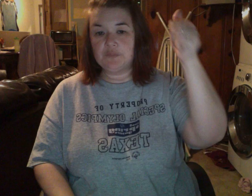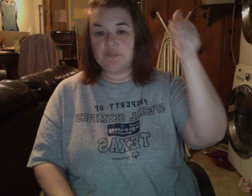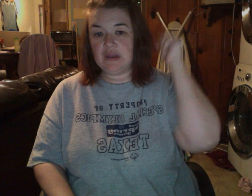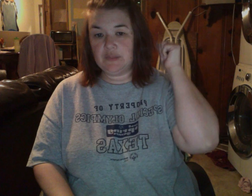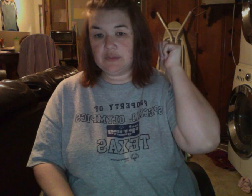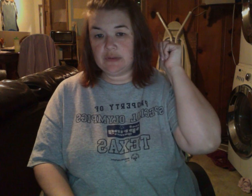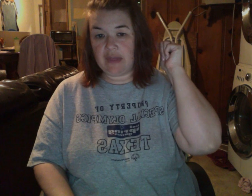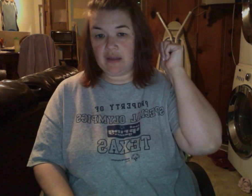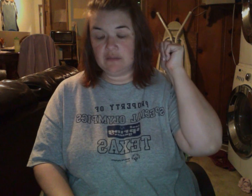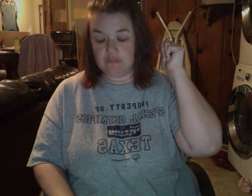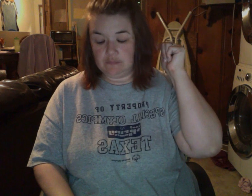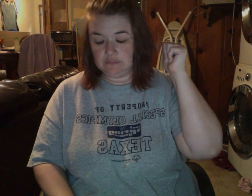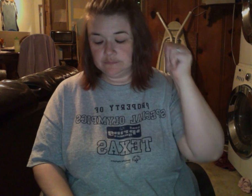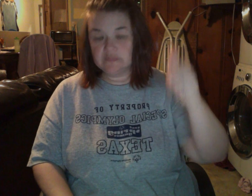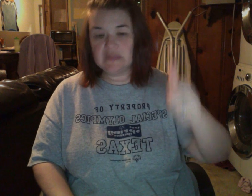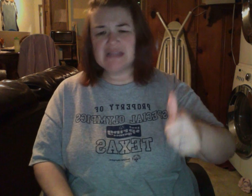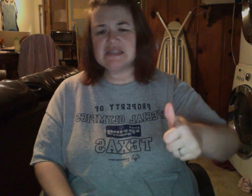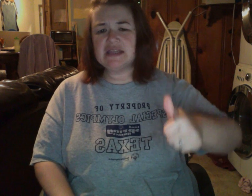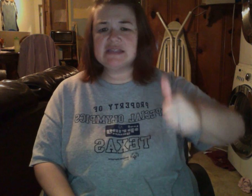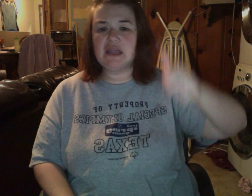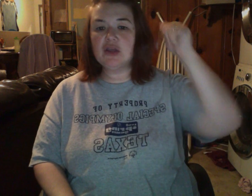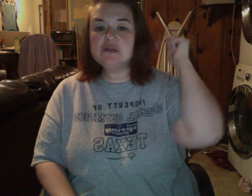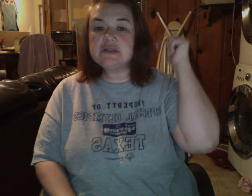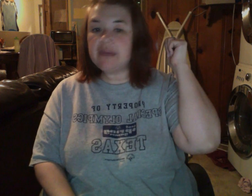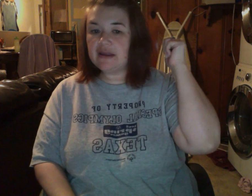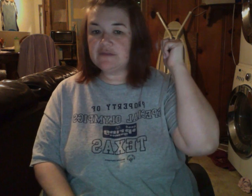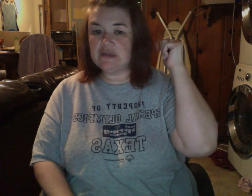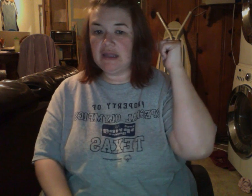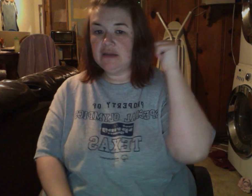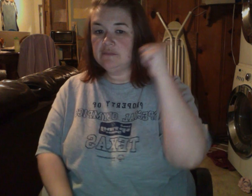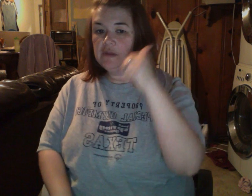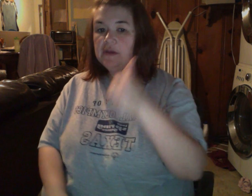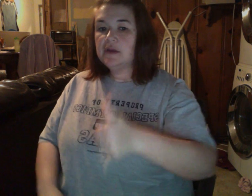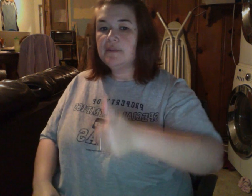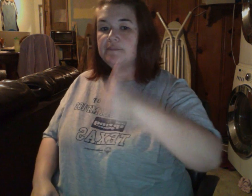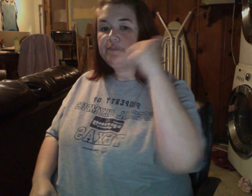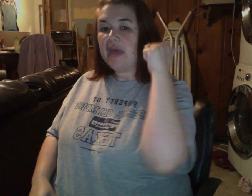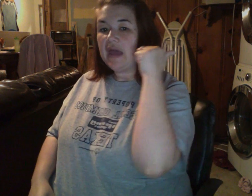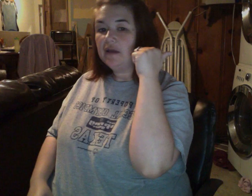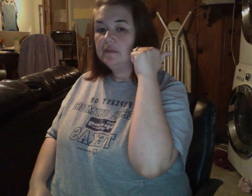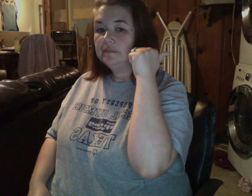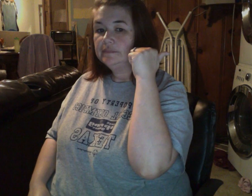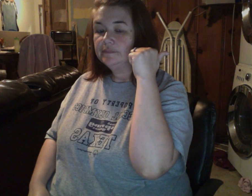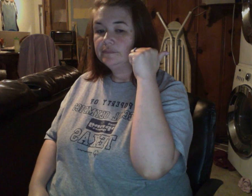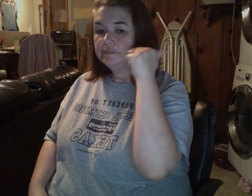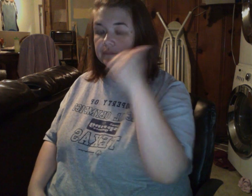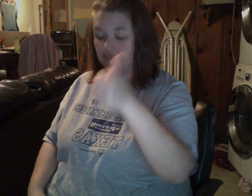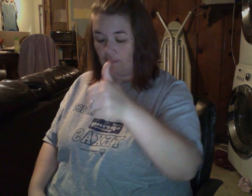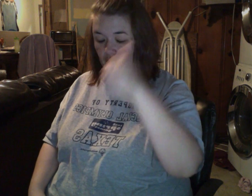And I'm going to put it back. That's like saying, go to the back of the line. Back.